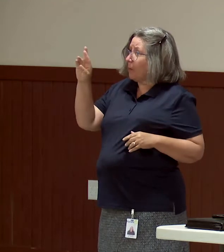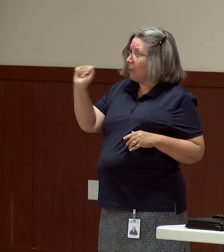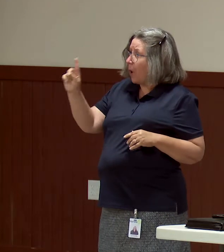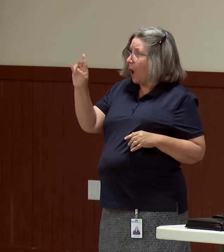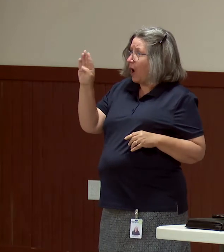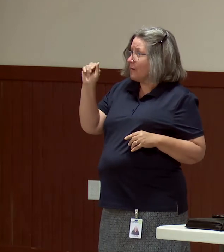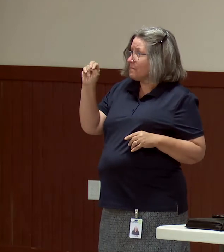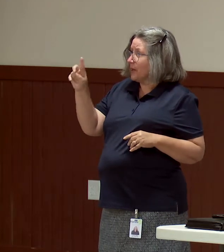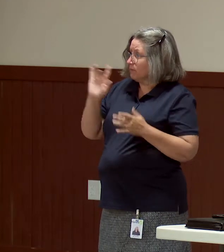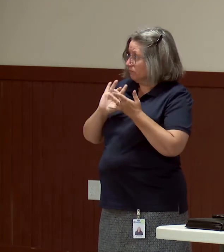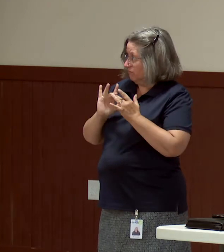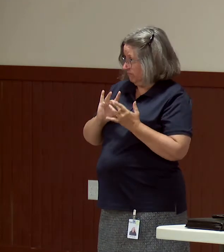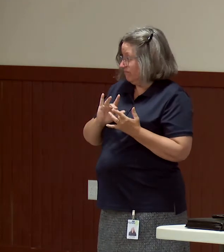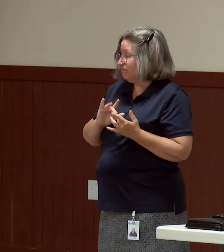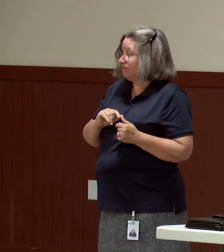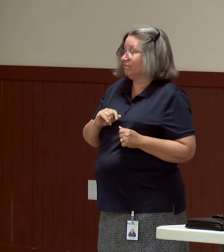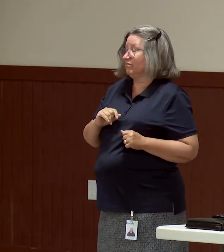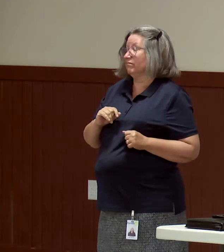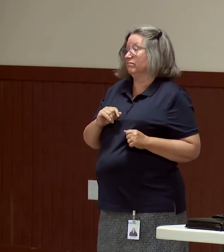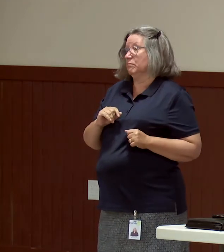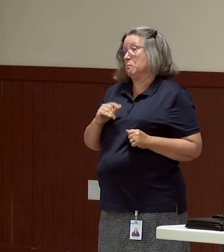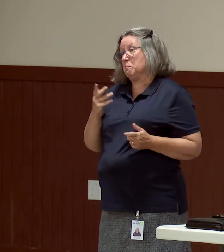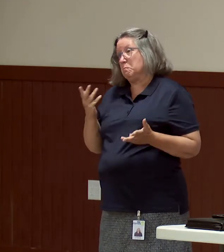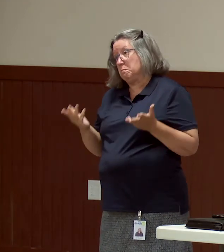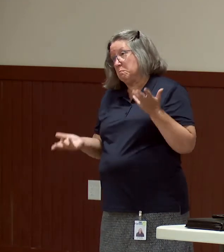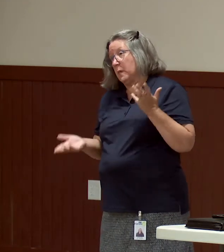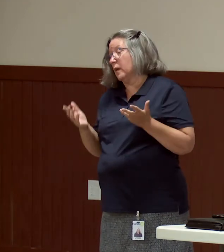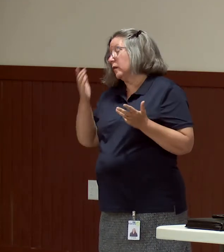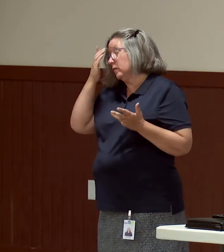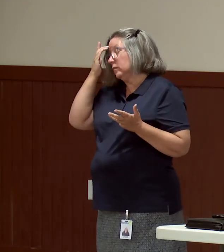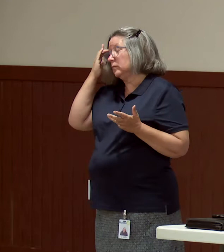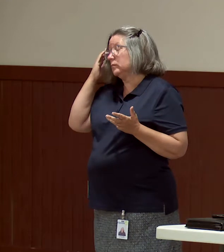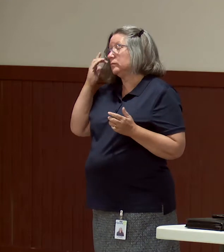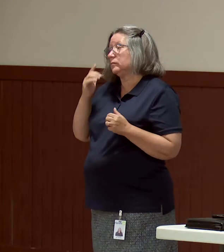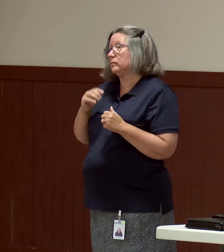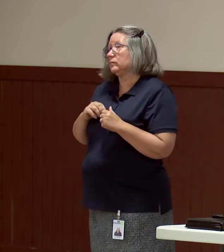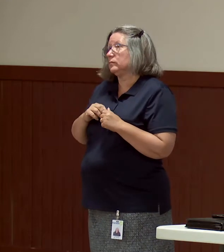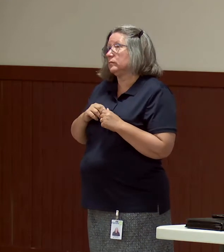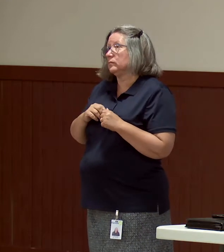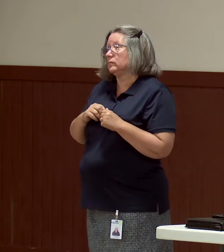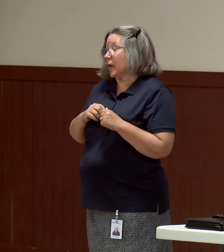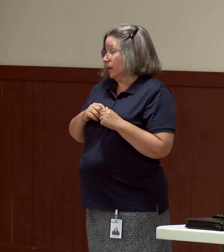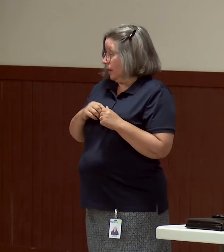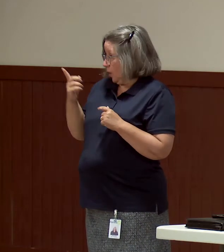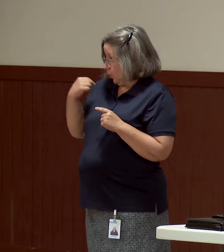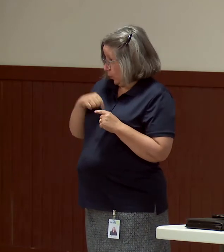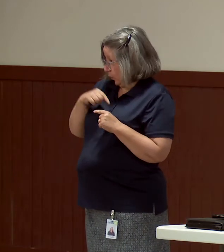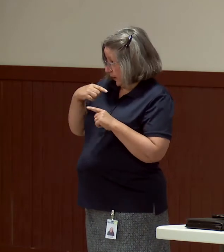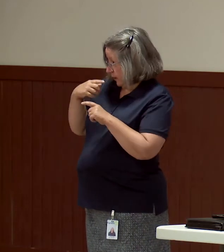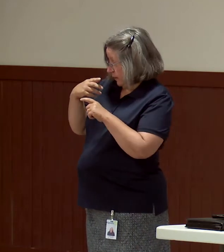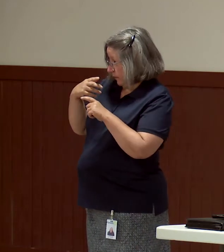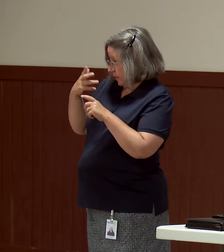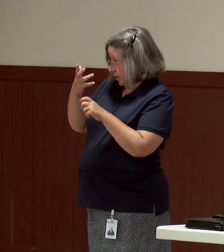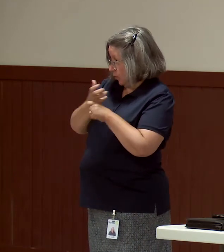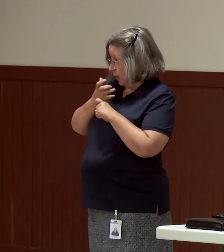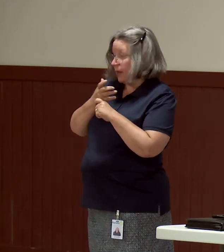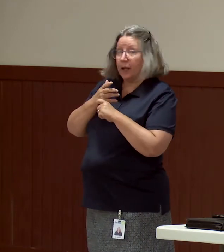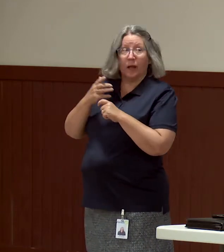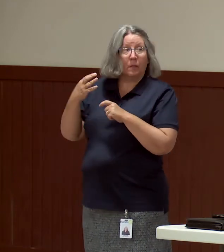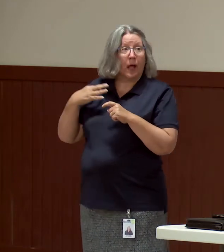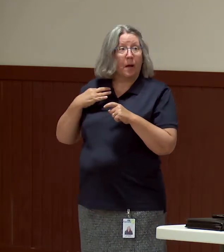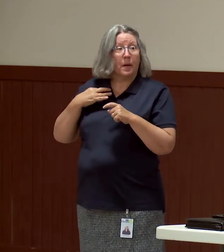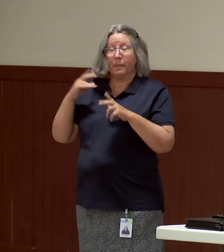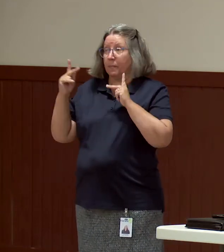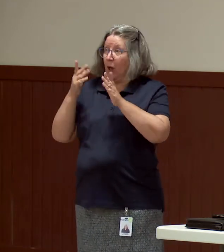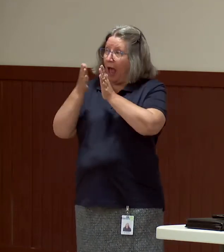So there's a possibility or a probability that as we receive applications for this funding, when we see